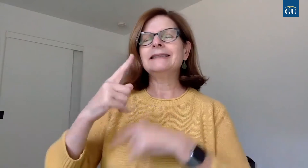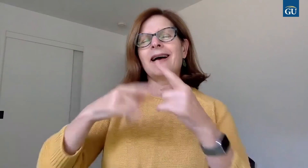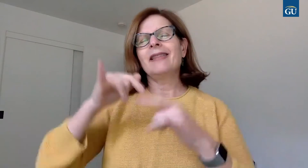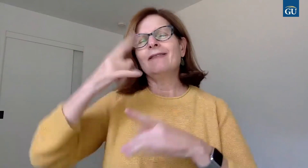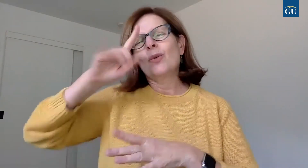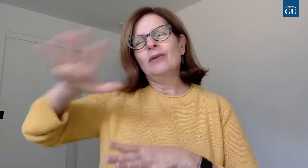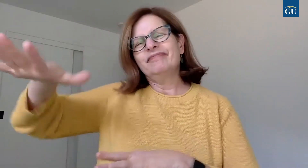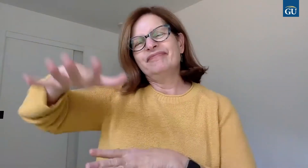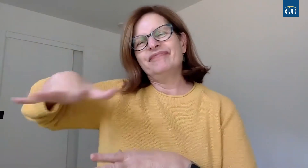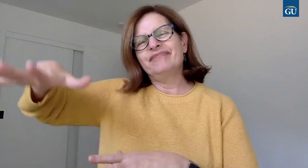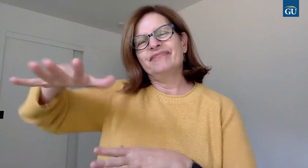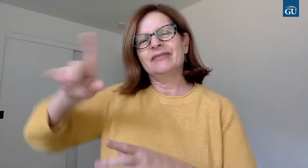multiple modalities.